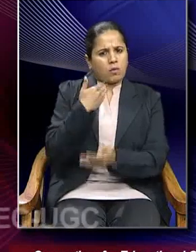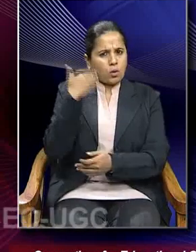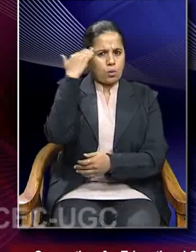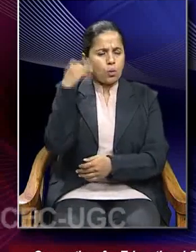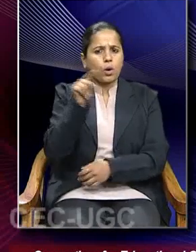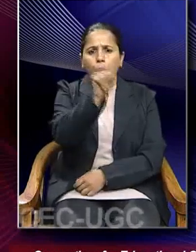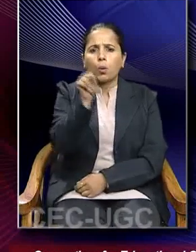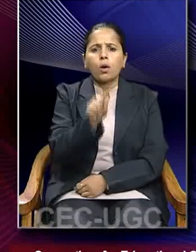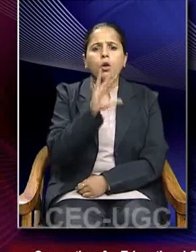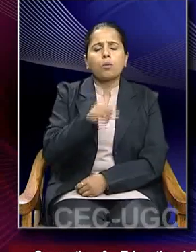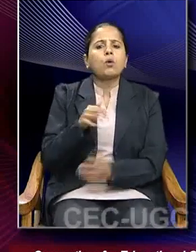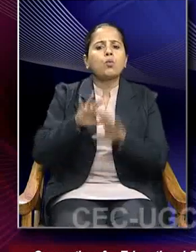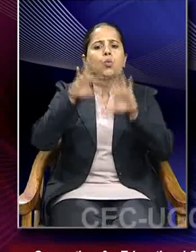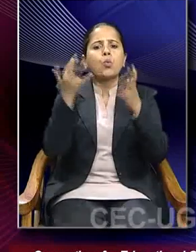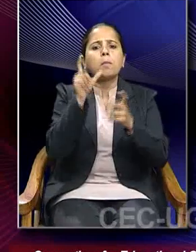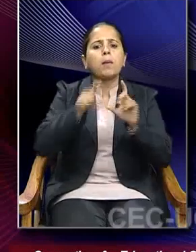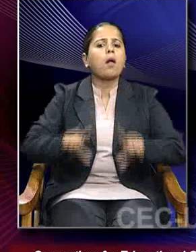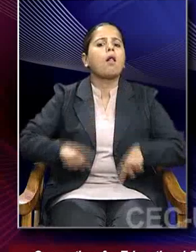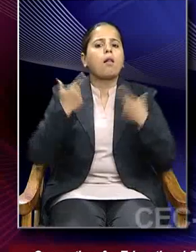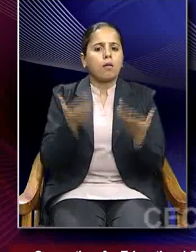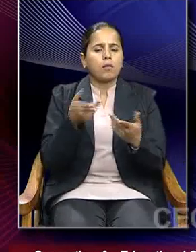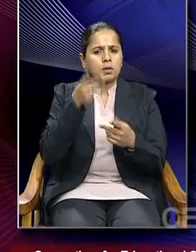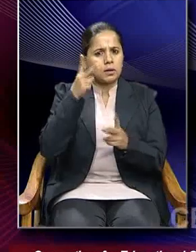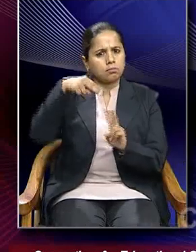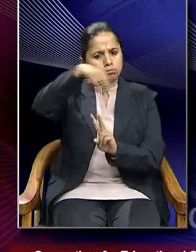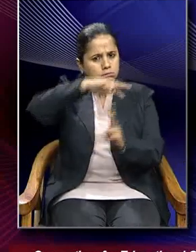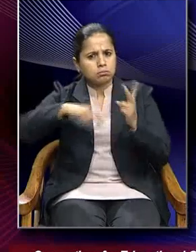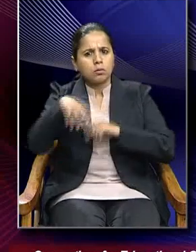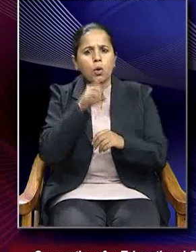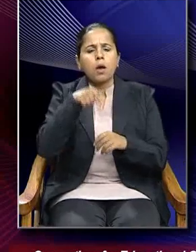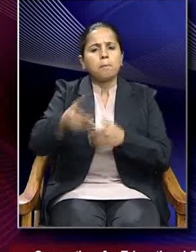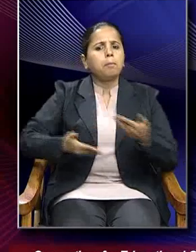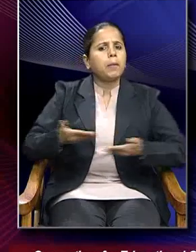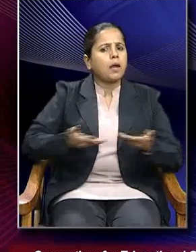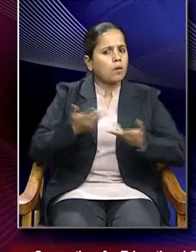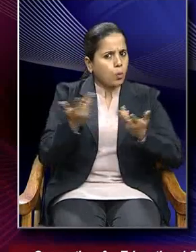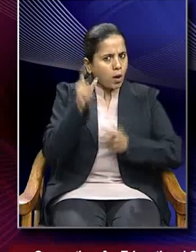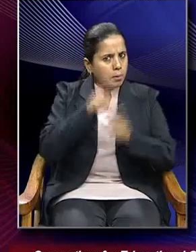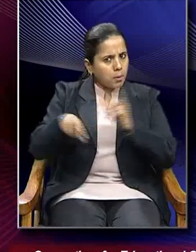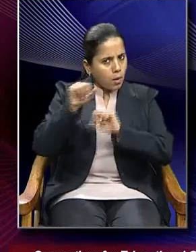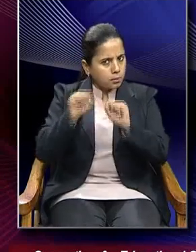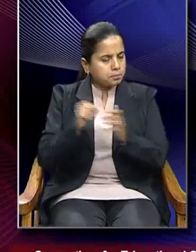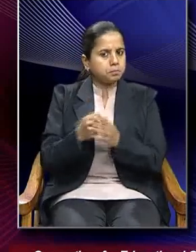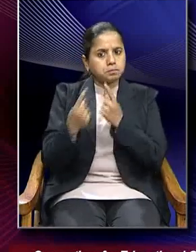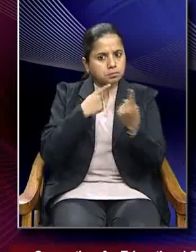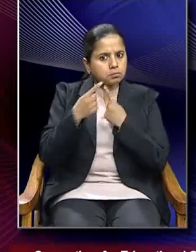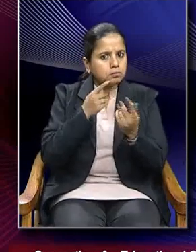the world they live in. They kind of look around patterns of behavior,